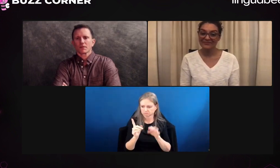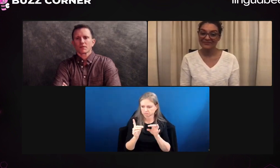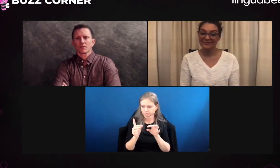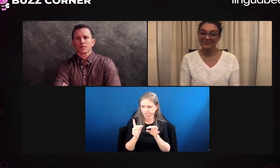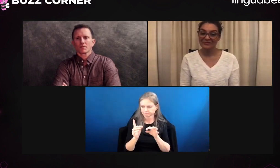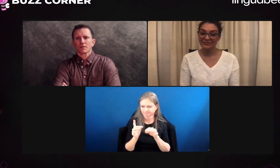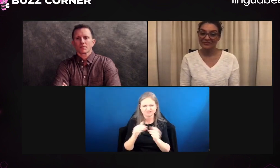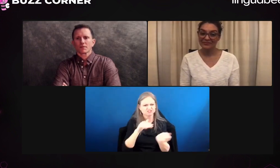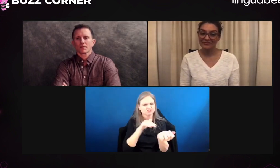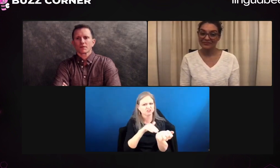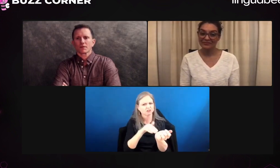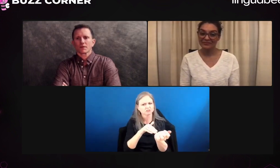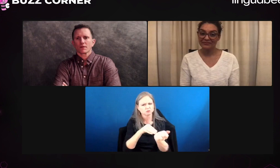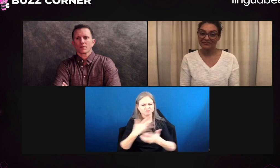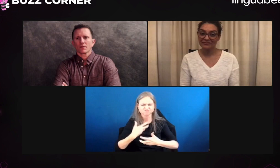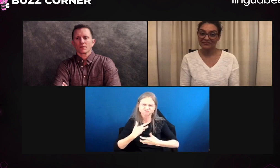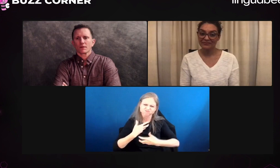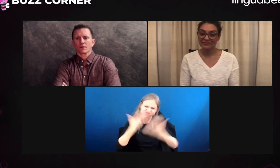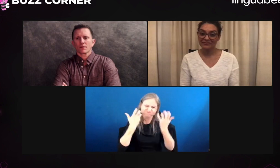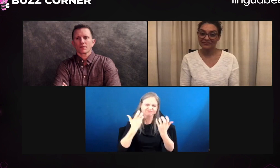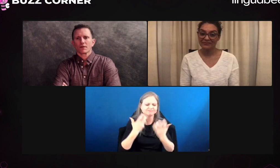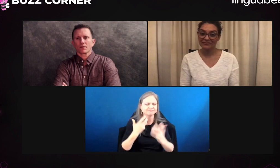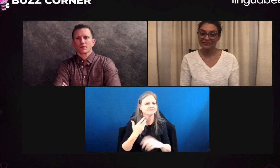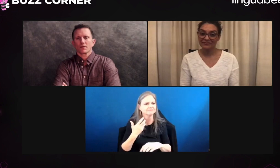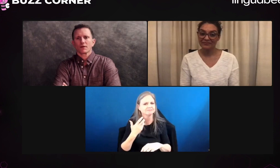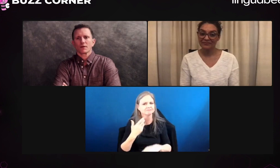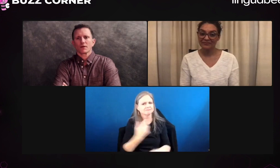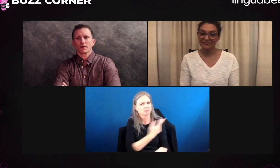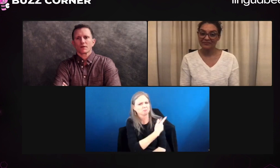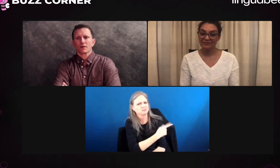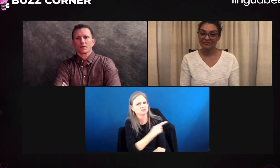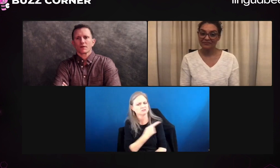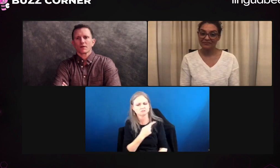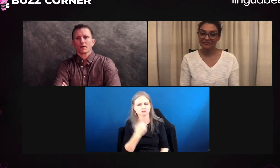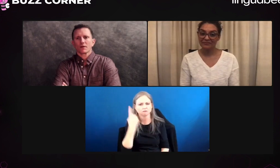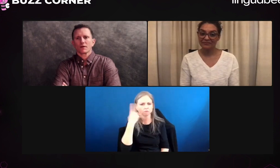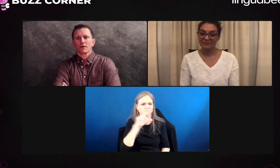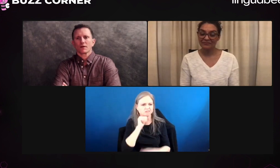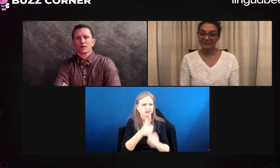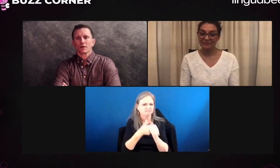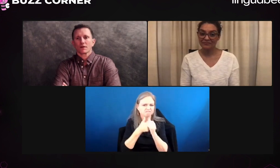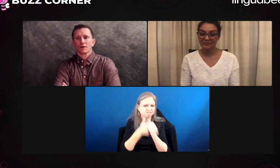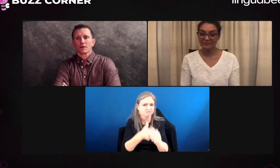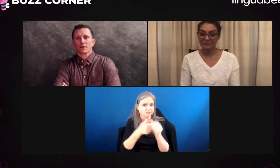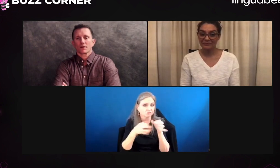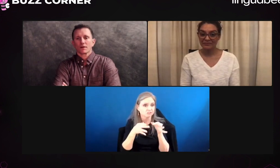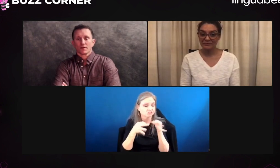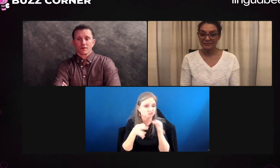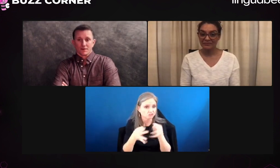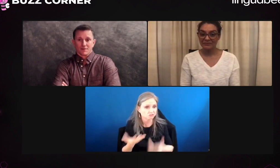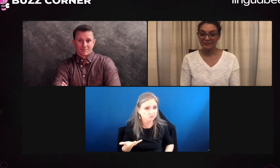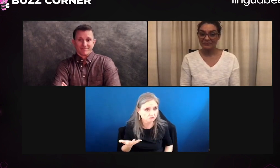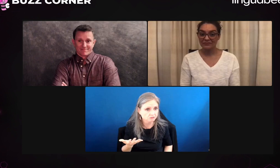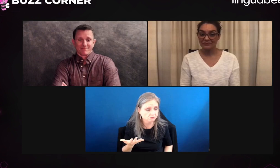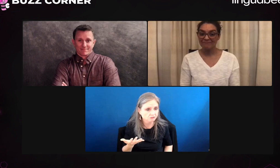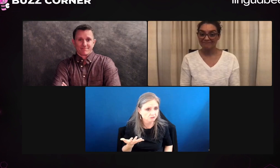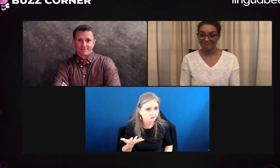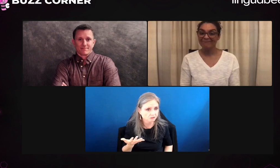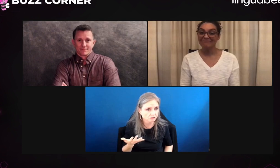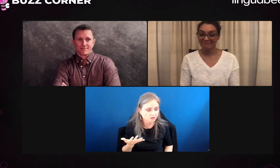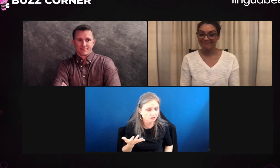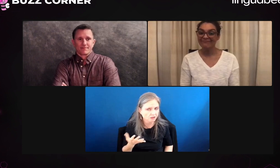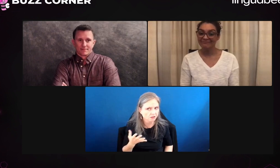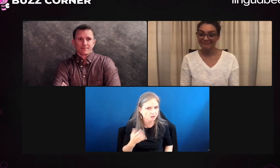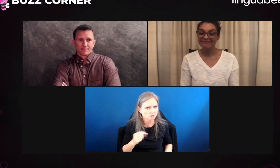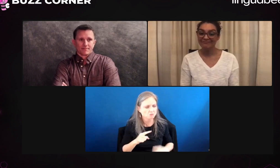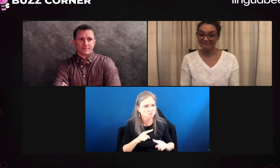of stories, right, where doctors are enraged or they're upset at their patients because their